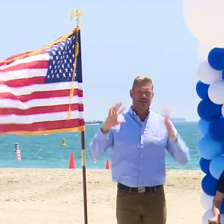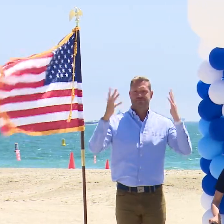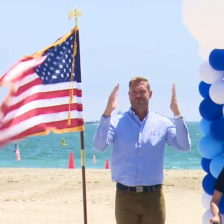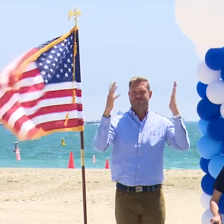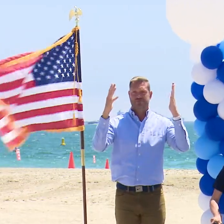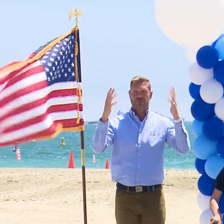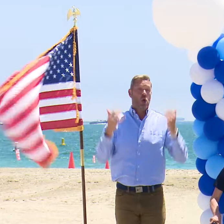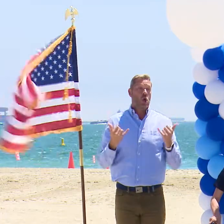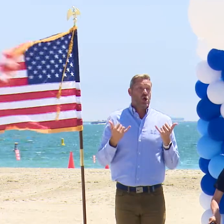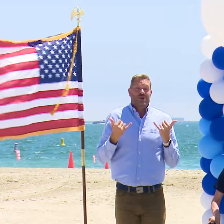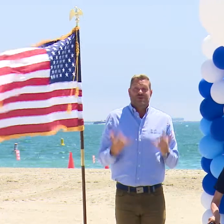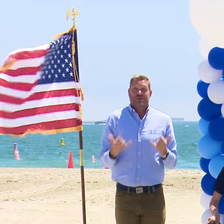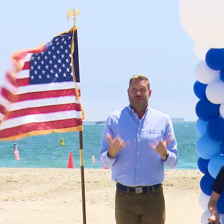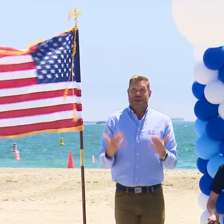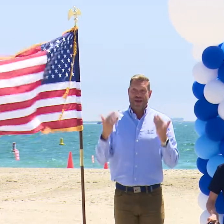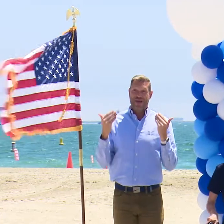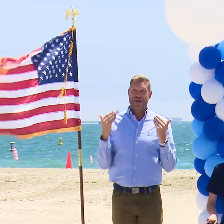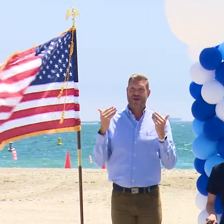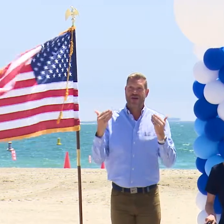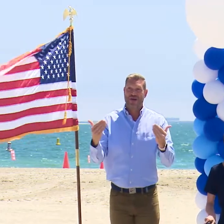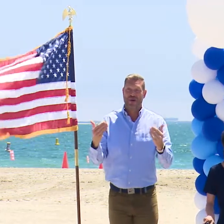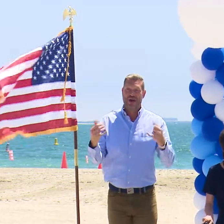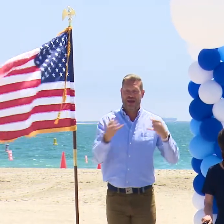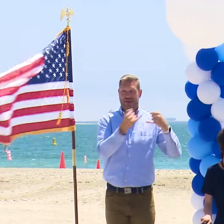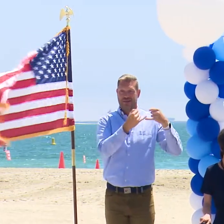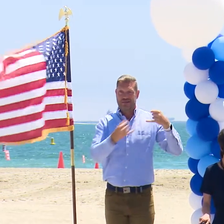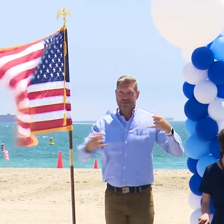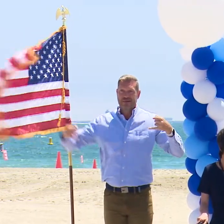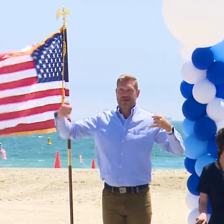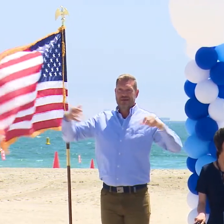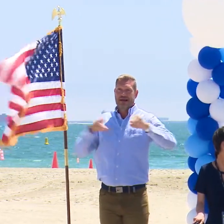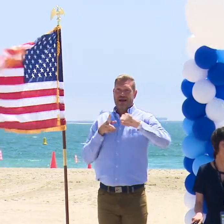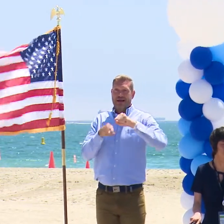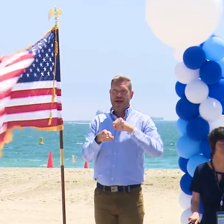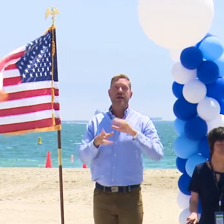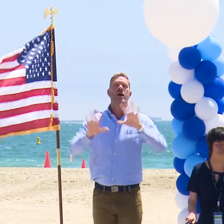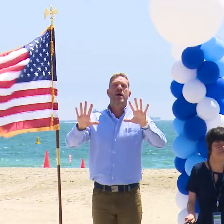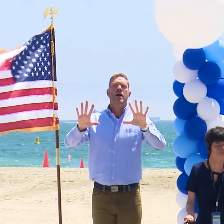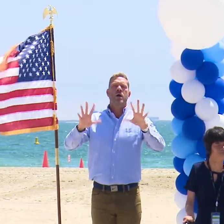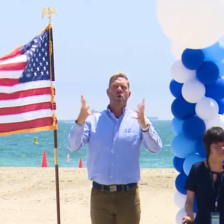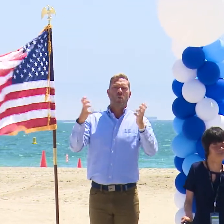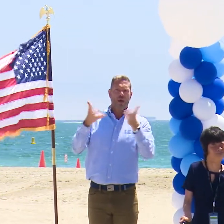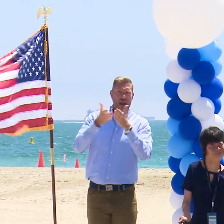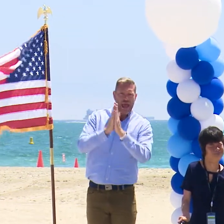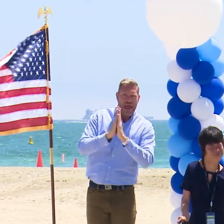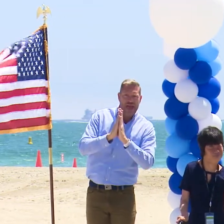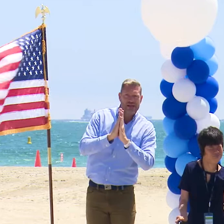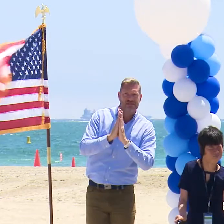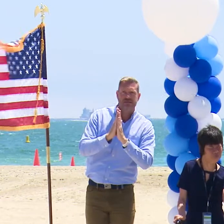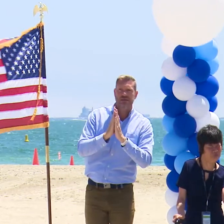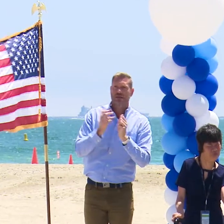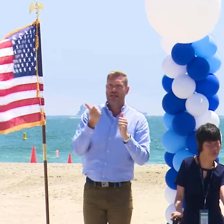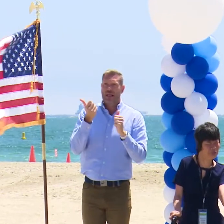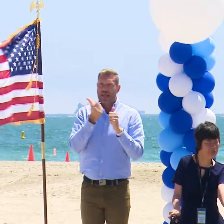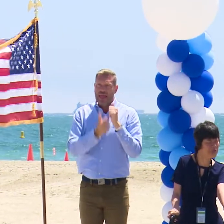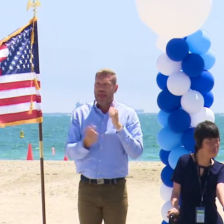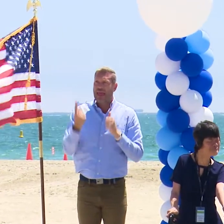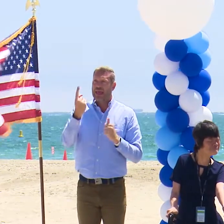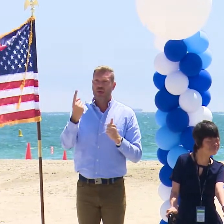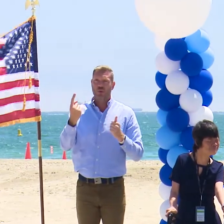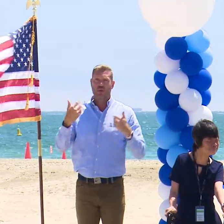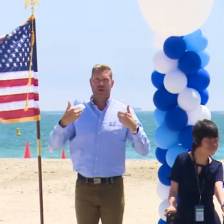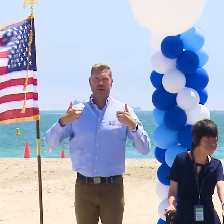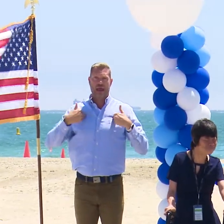And we're going to go ahead now and cut the ribbon. I'd also like to ask if there's anyone out there that would like to join us, particularly if you use